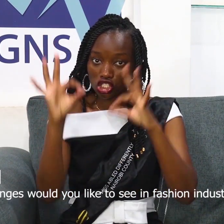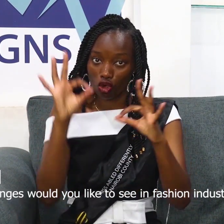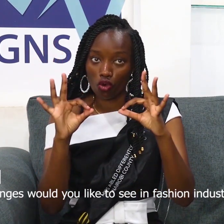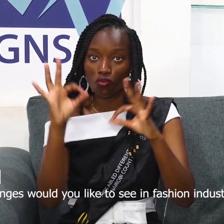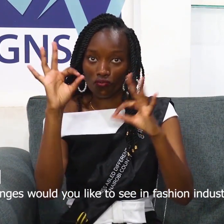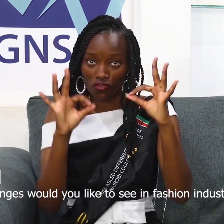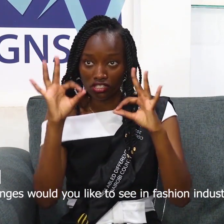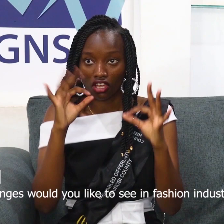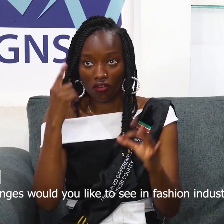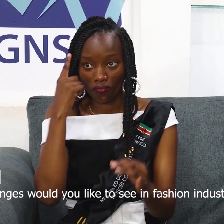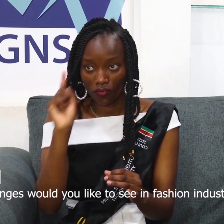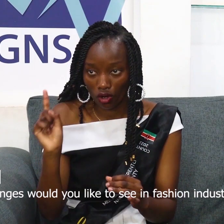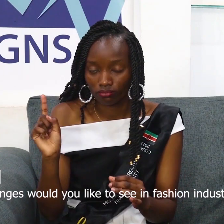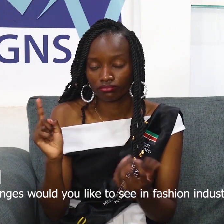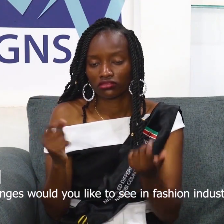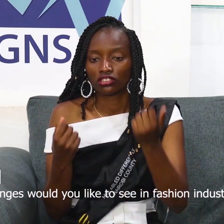For me, in the fashion industry,